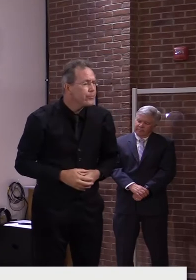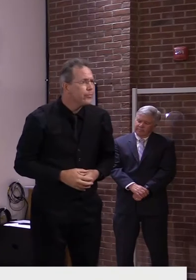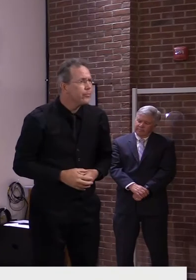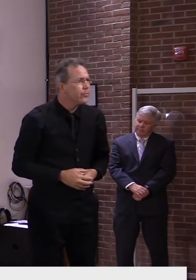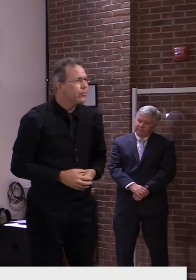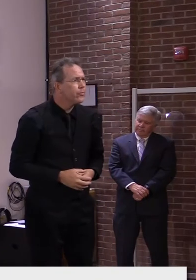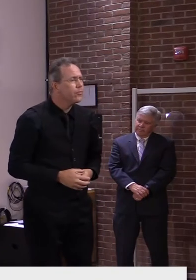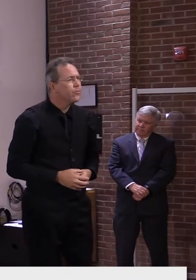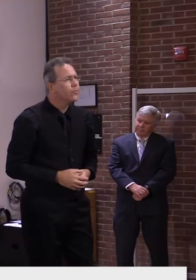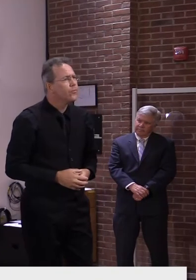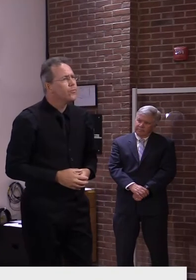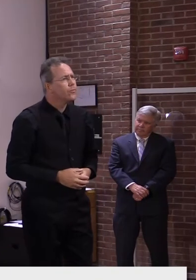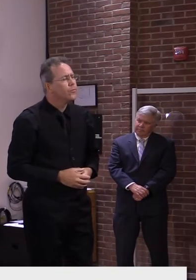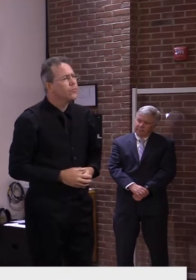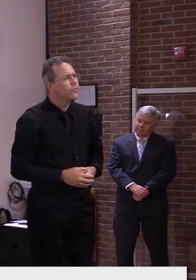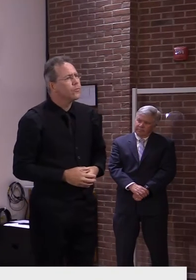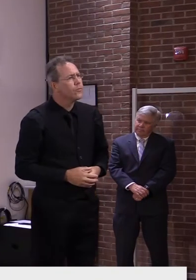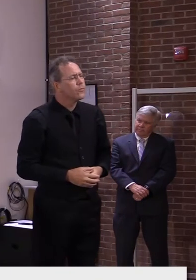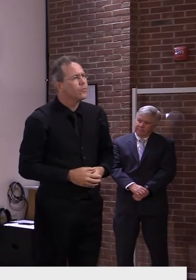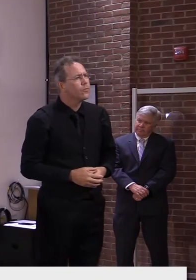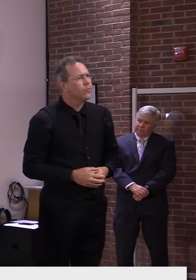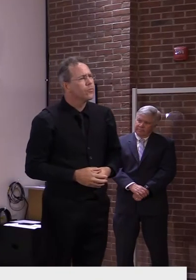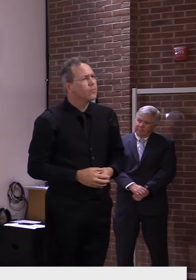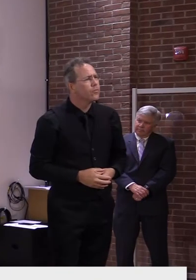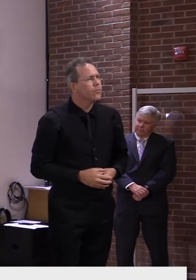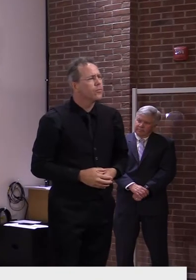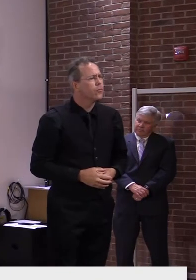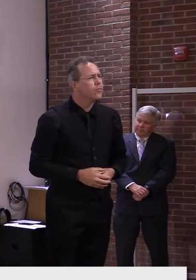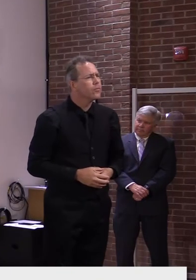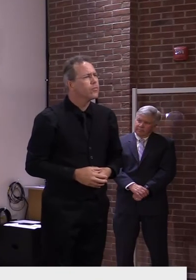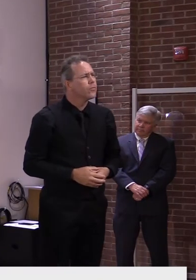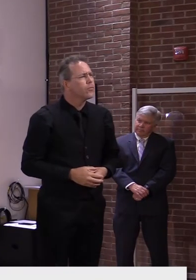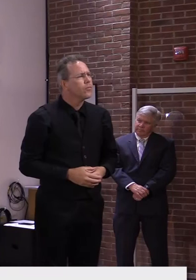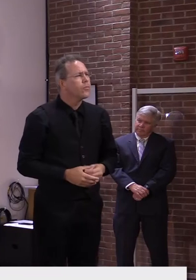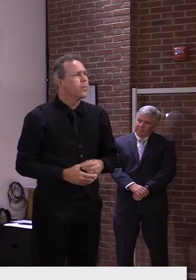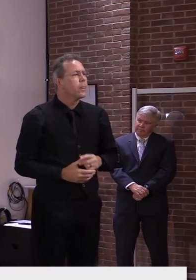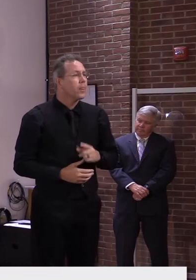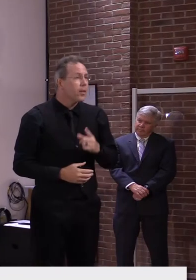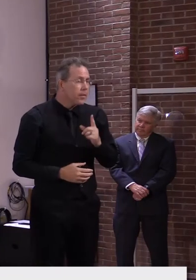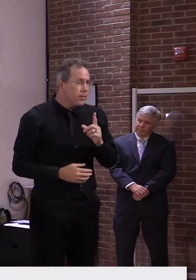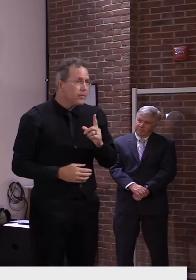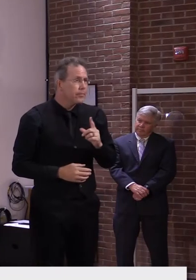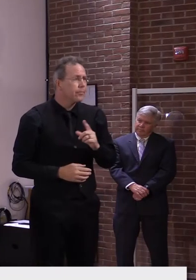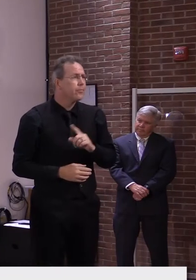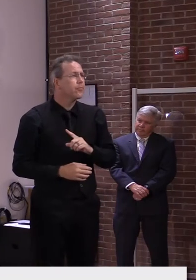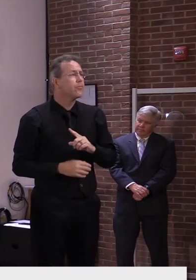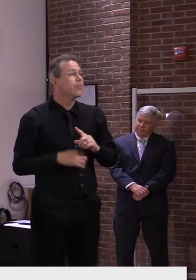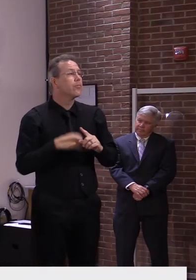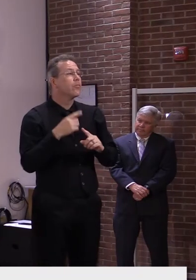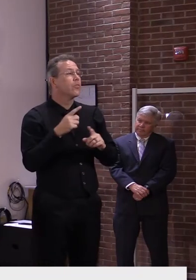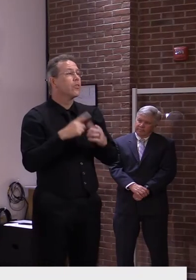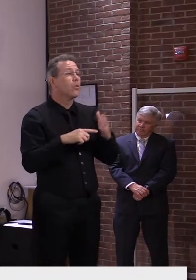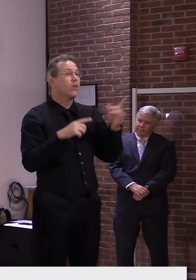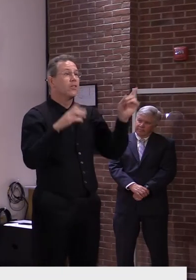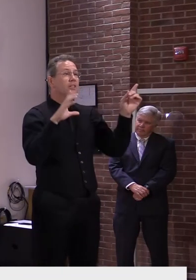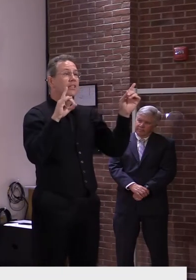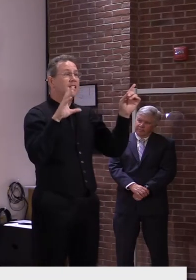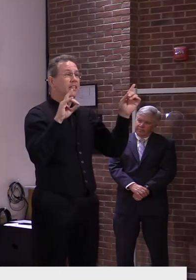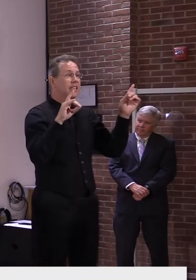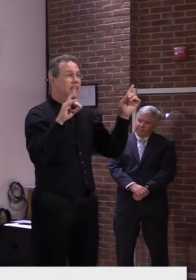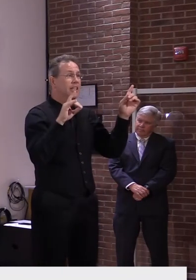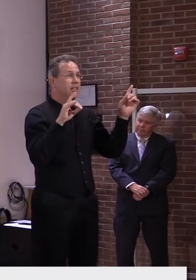That still allows, yeah, that still allows for the CDC and their own investigation